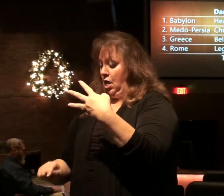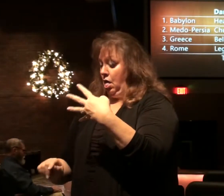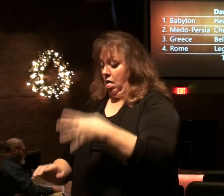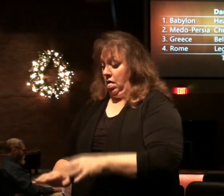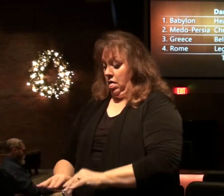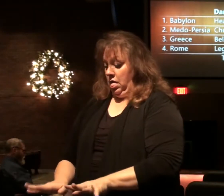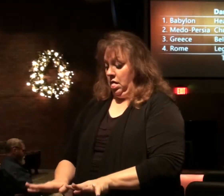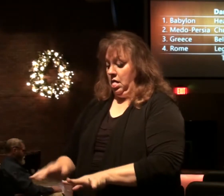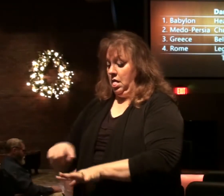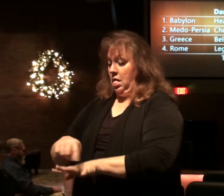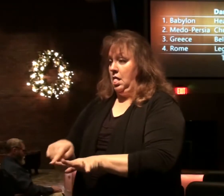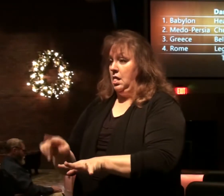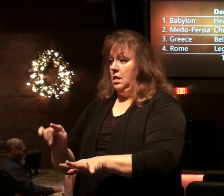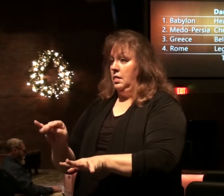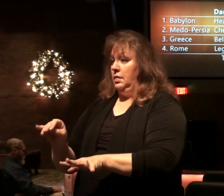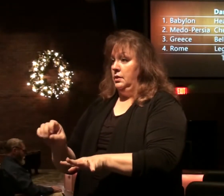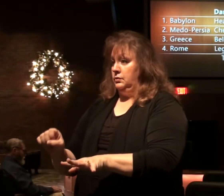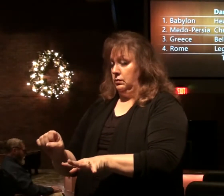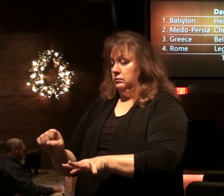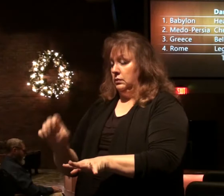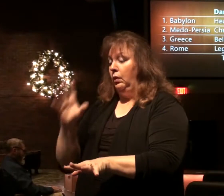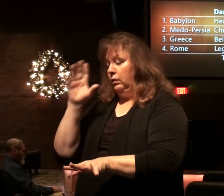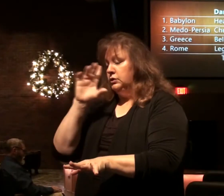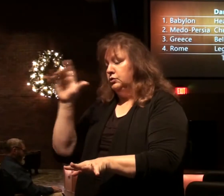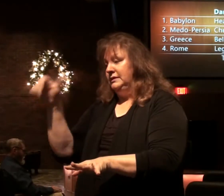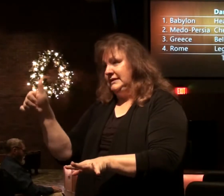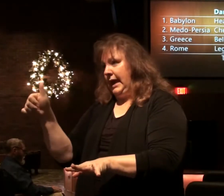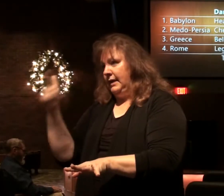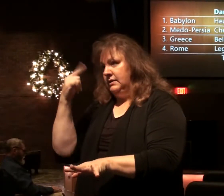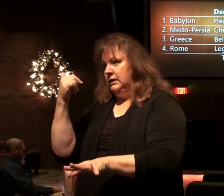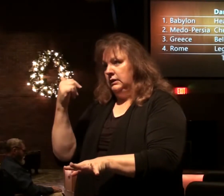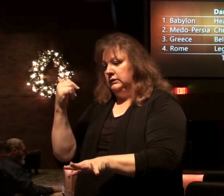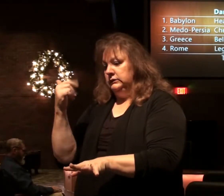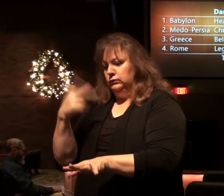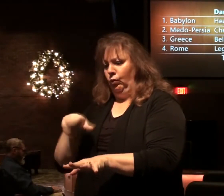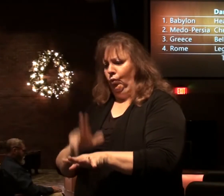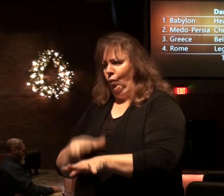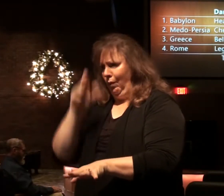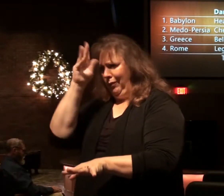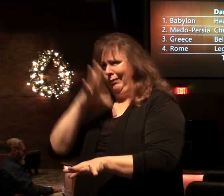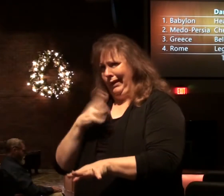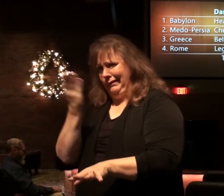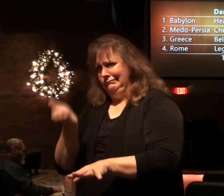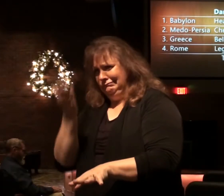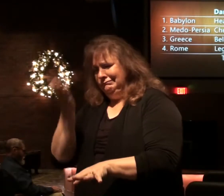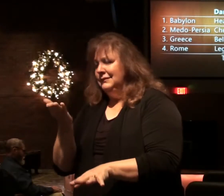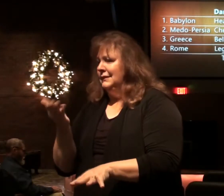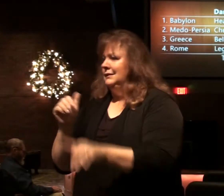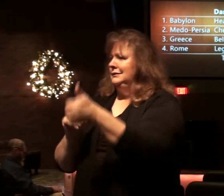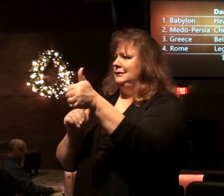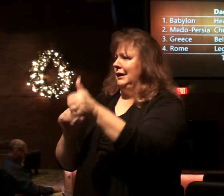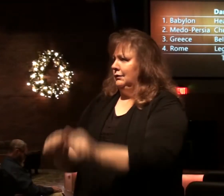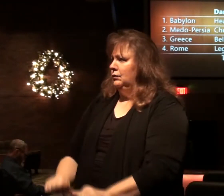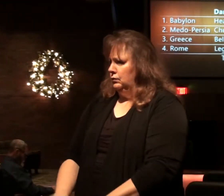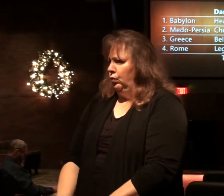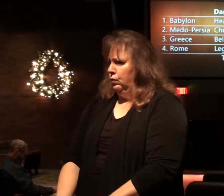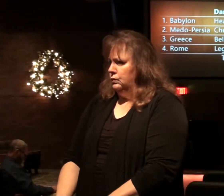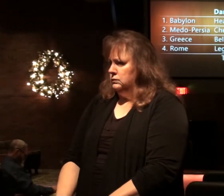toes. Assume, it doesn't say 10, but we assume since everything else is a normal image of a man, it would be 10